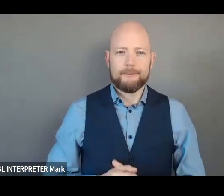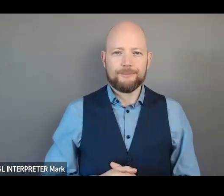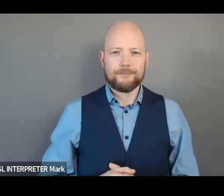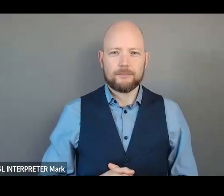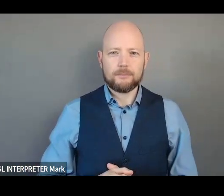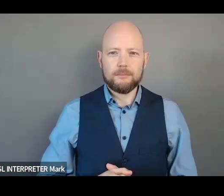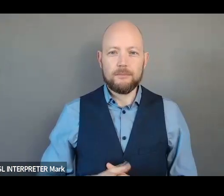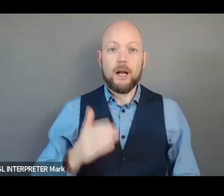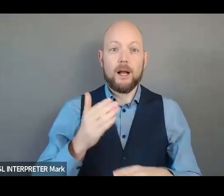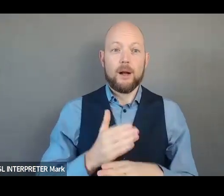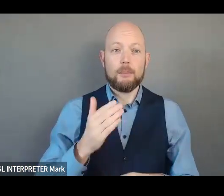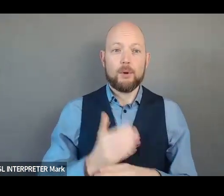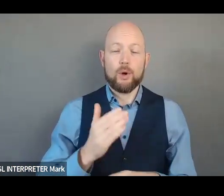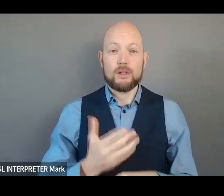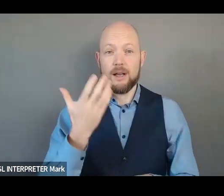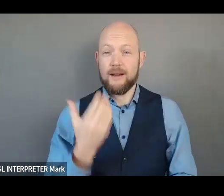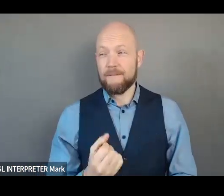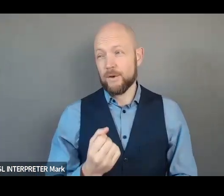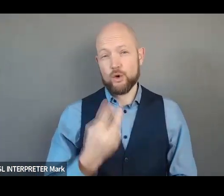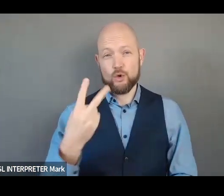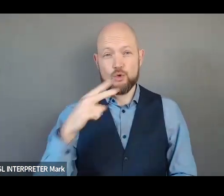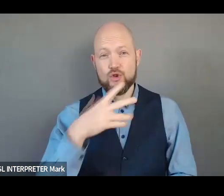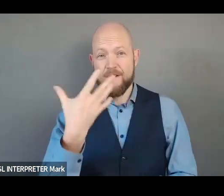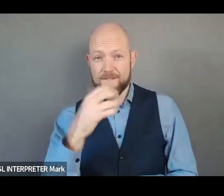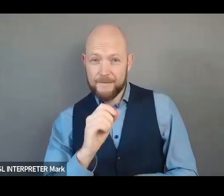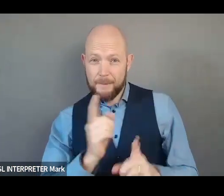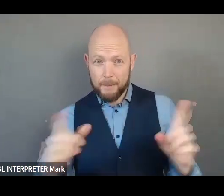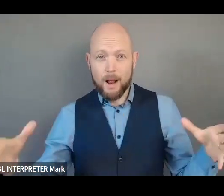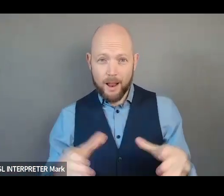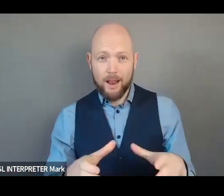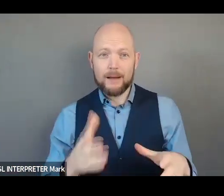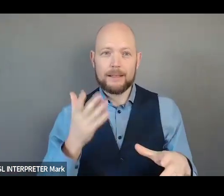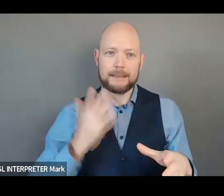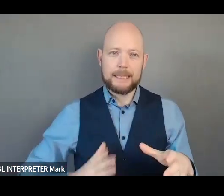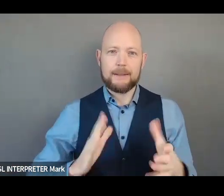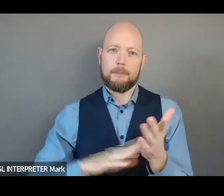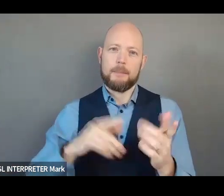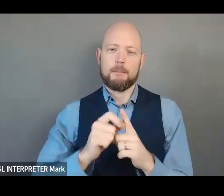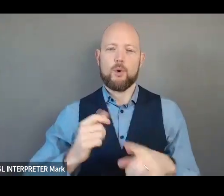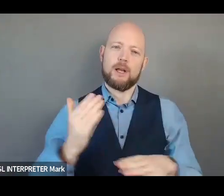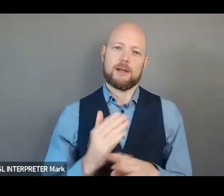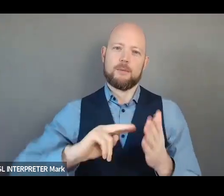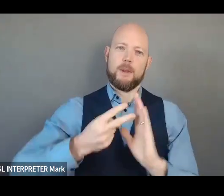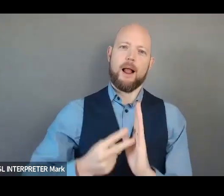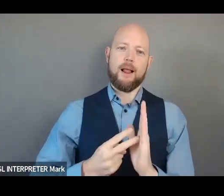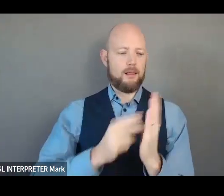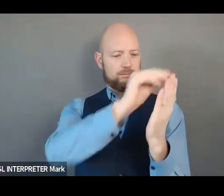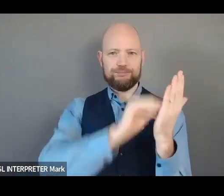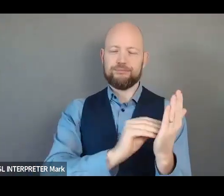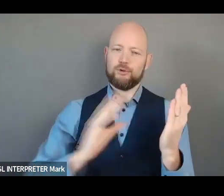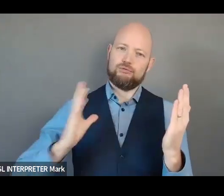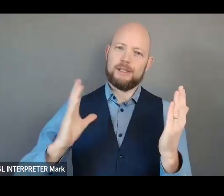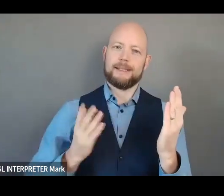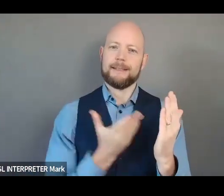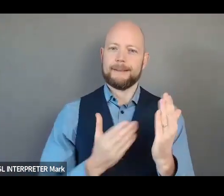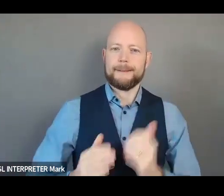plan. And we've actually been involved in taking the evidence from EDICa to help try and inform these menopause action plans. So what we've been